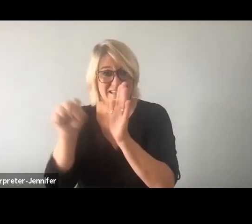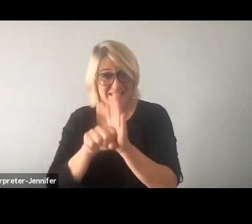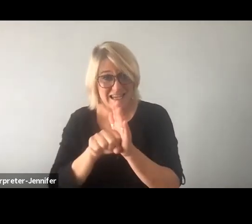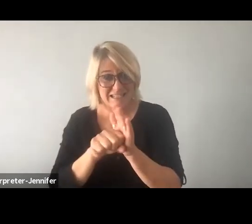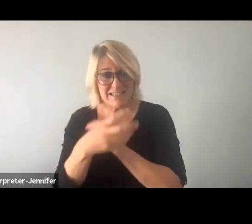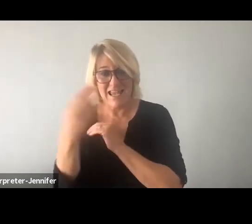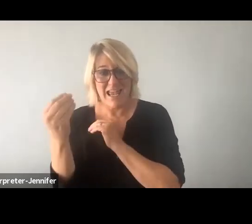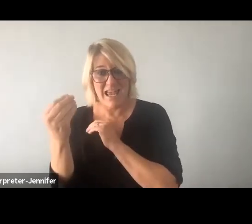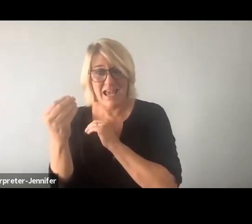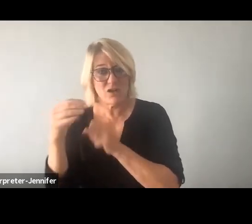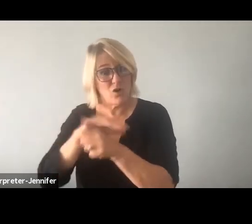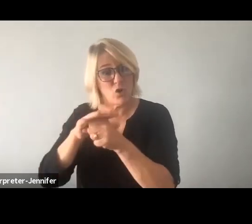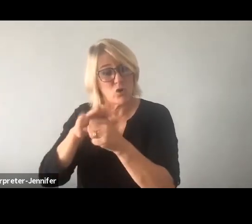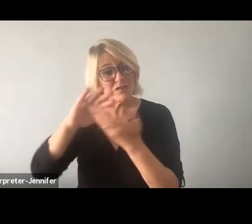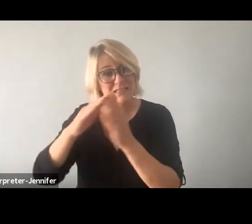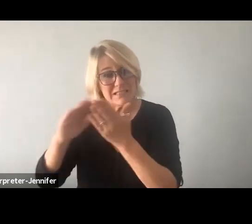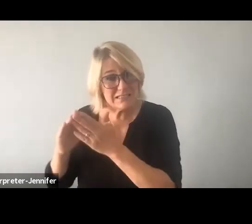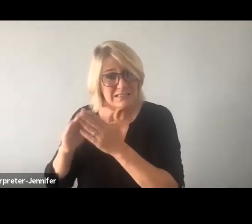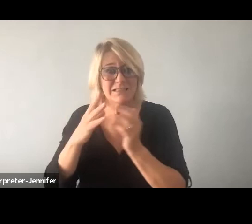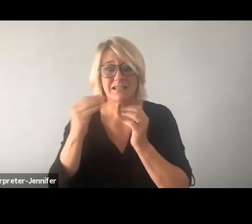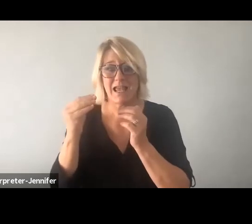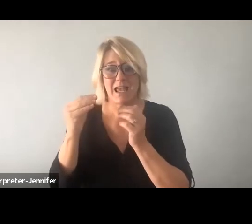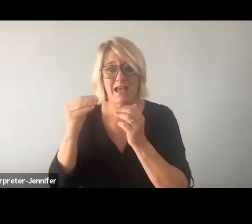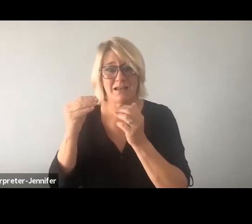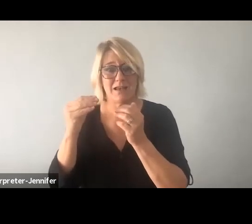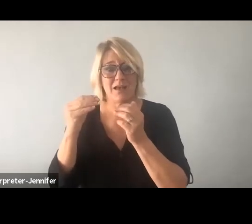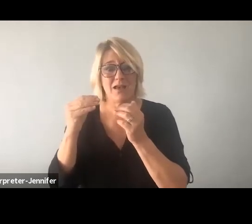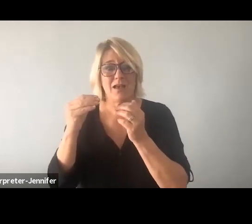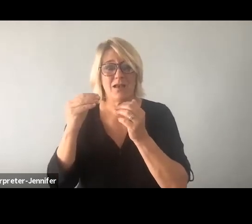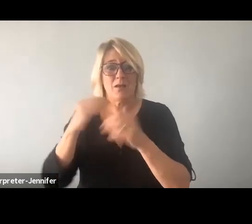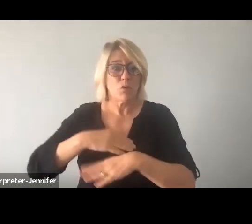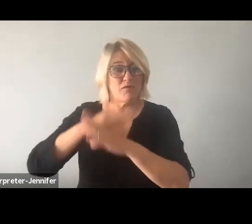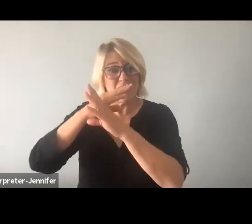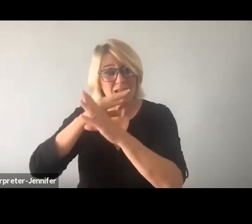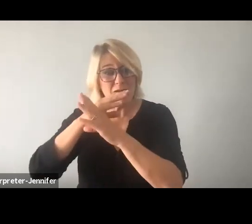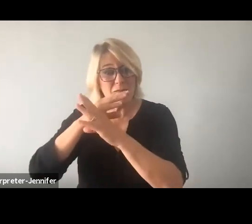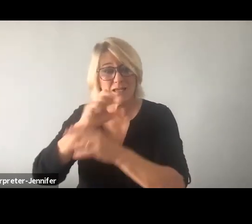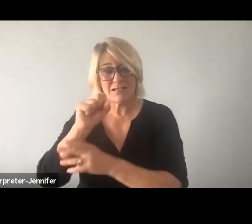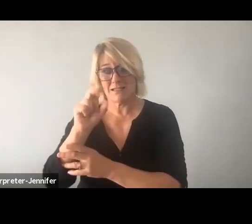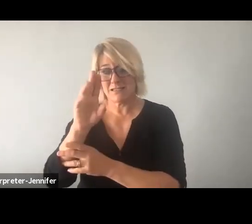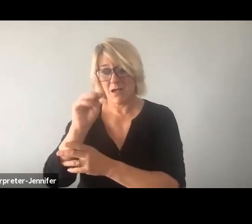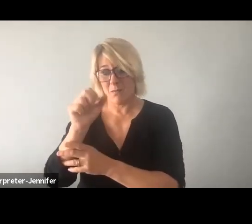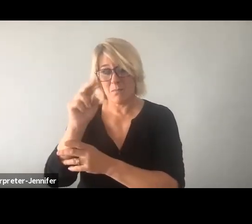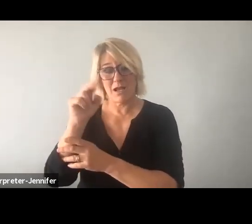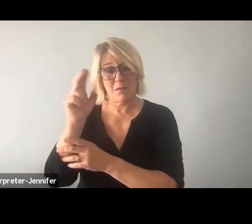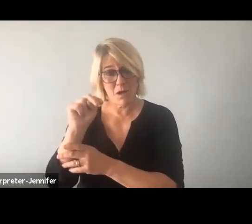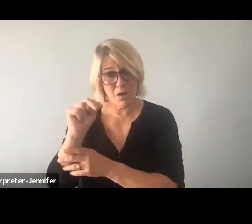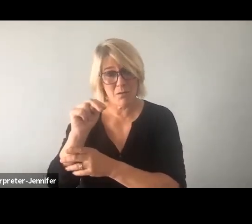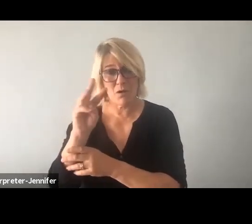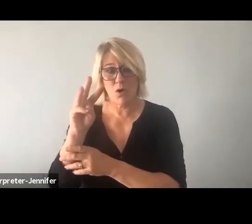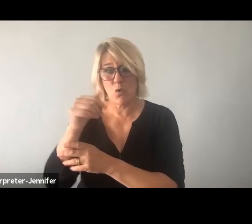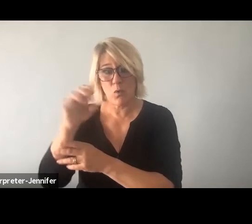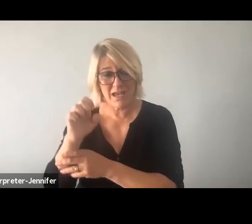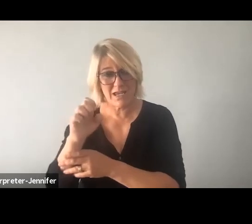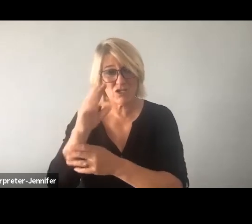of local cities and localities that have prohibited sub-minimum wage and are investing in